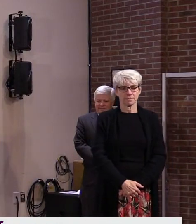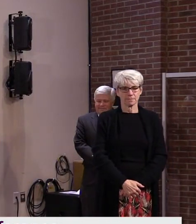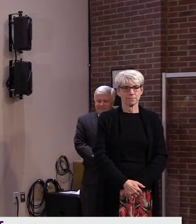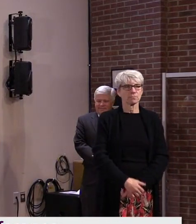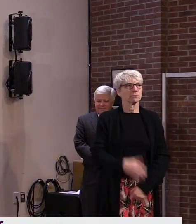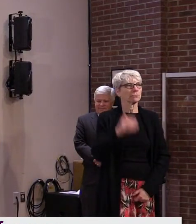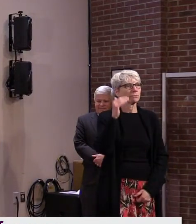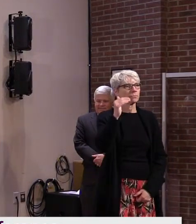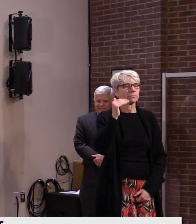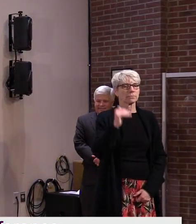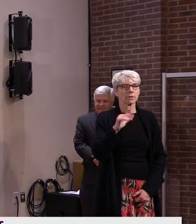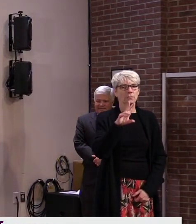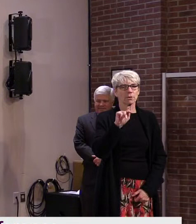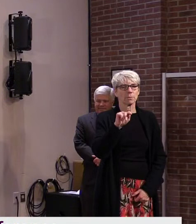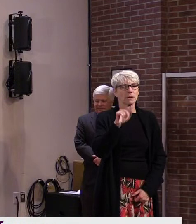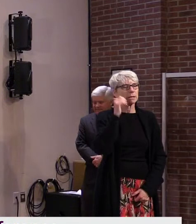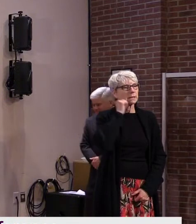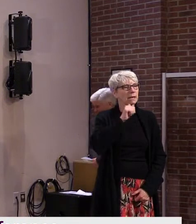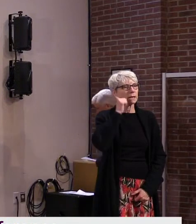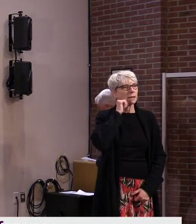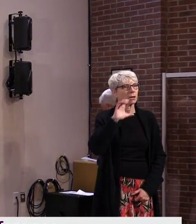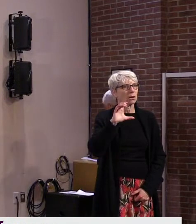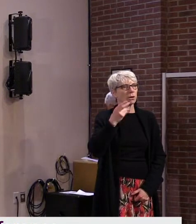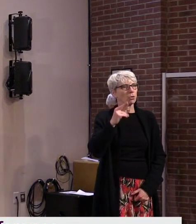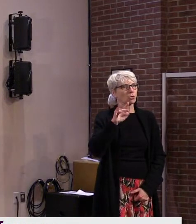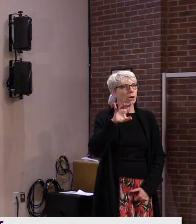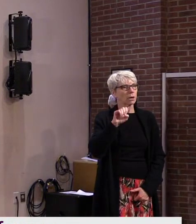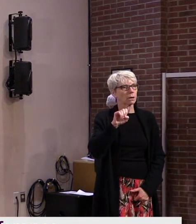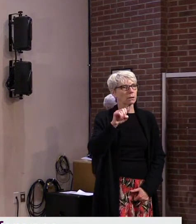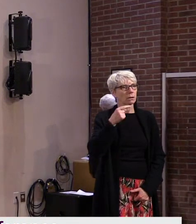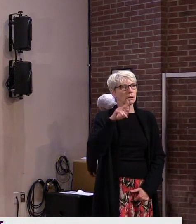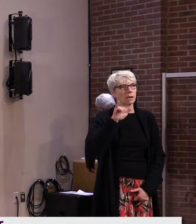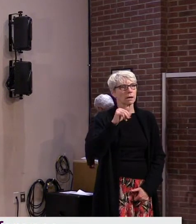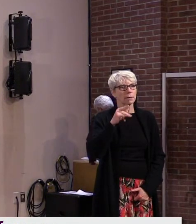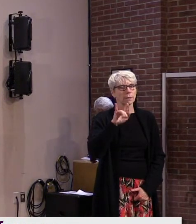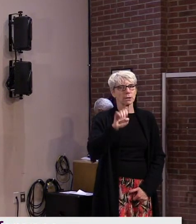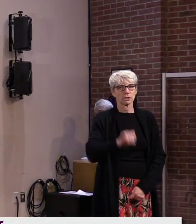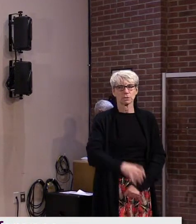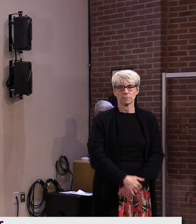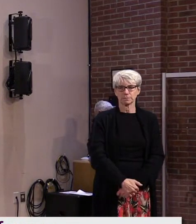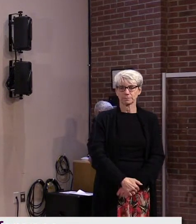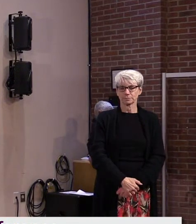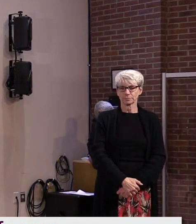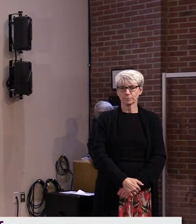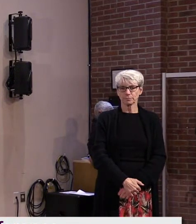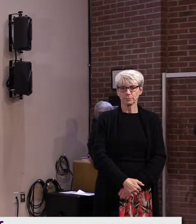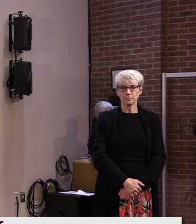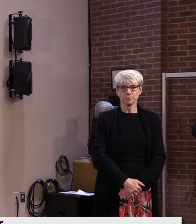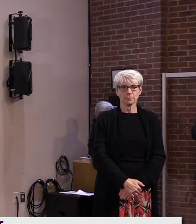Guy Page, Vermont Daily Chronicle.